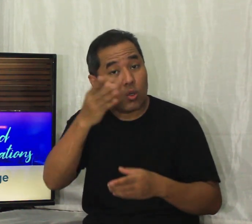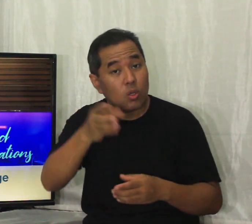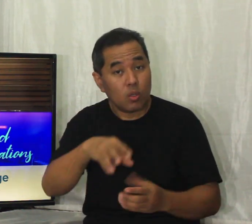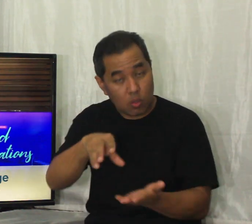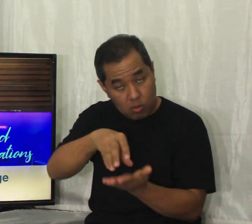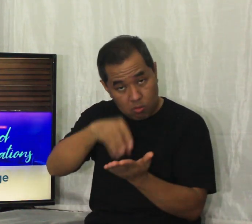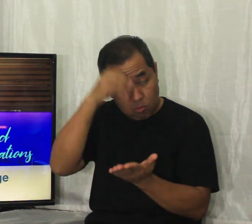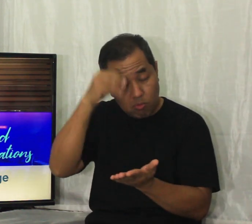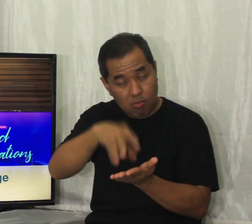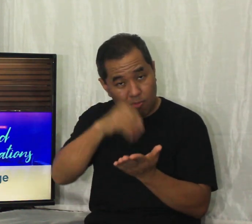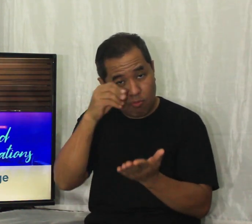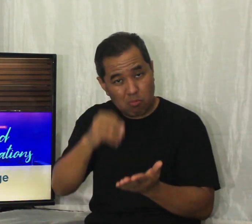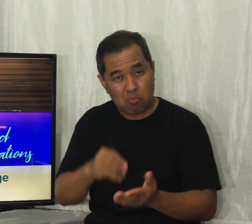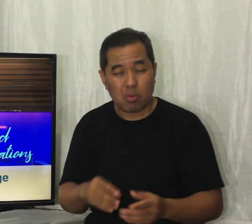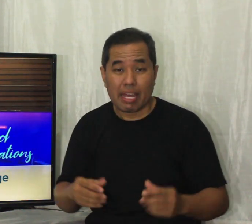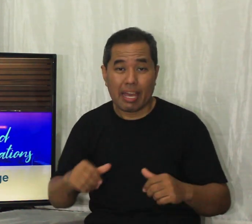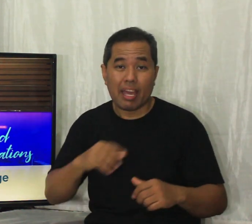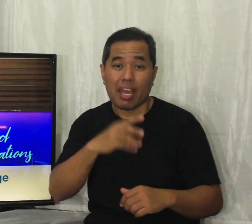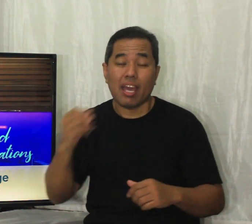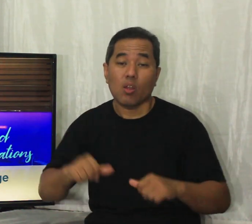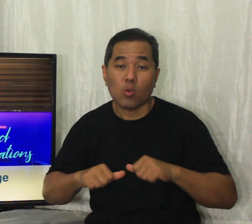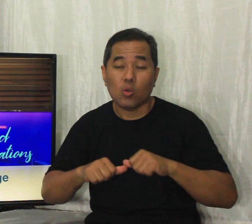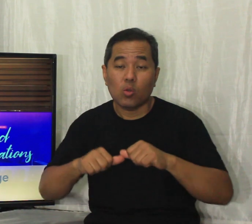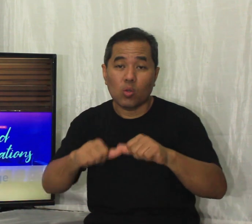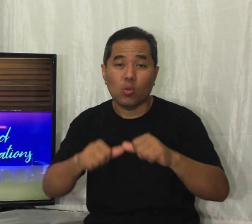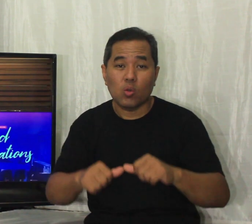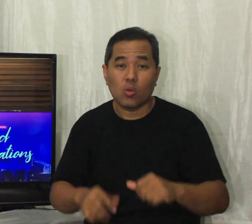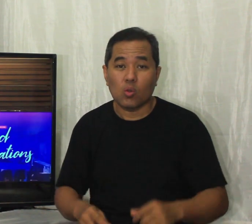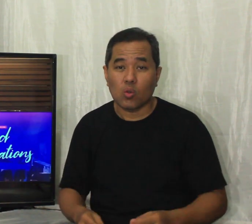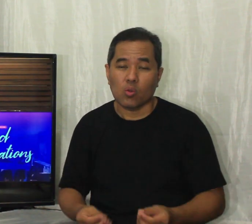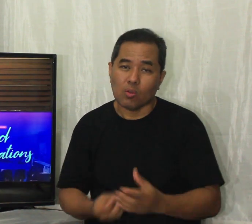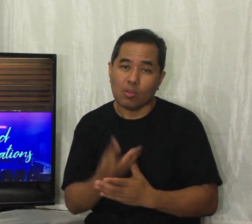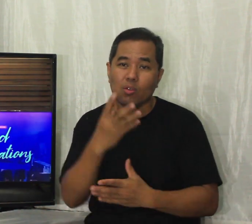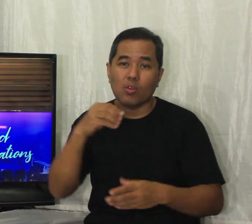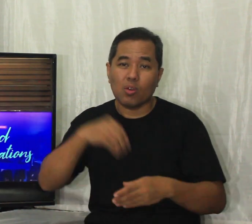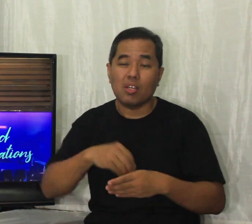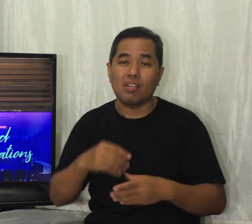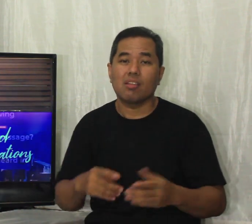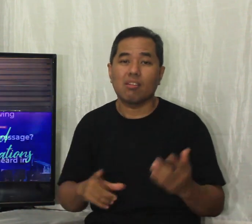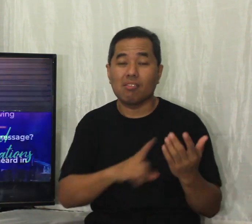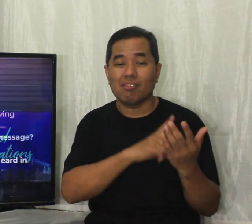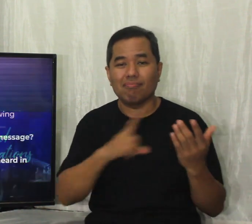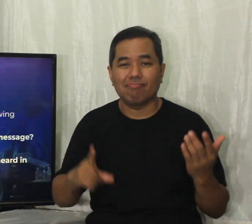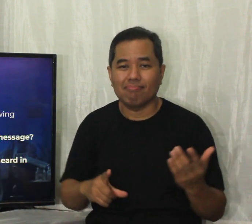in your life and in your family. God bless you.